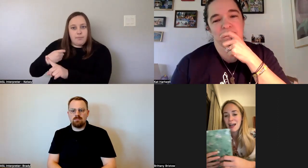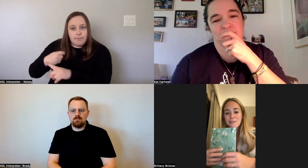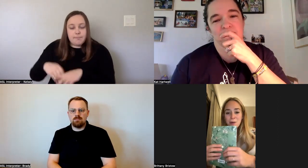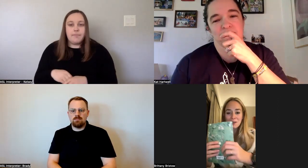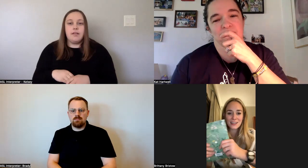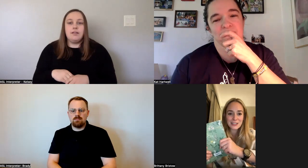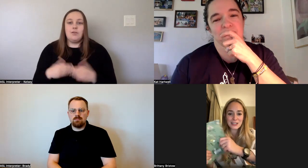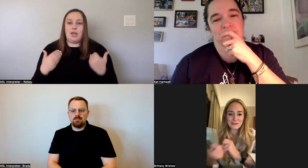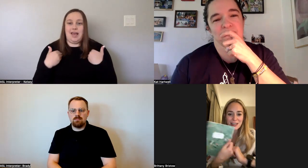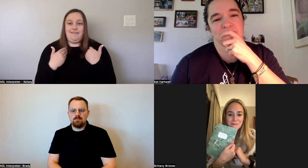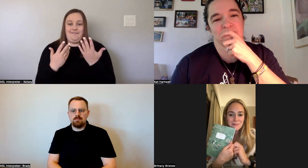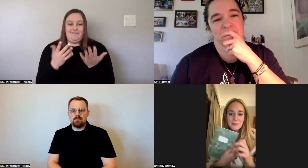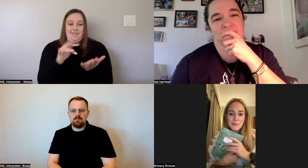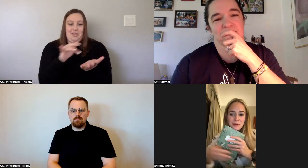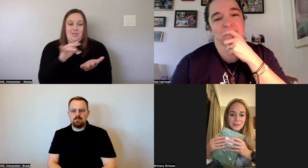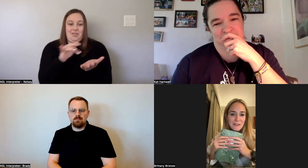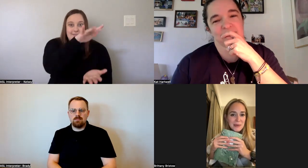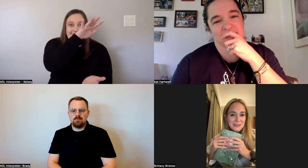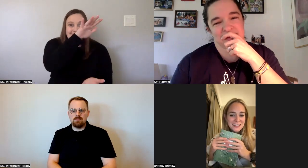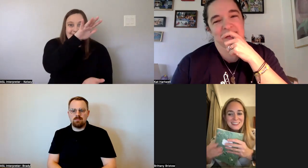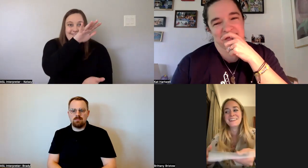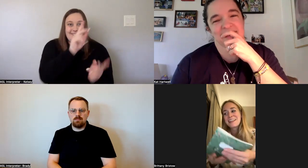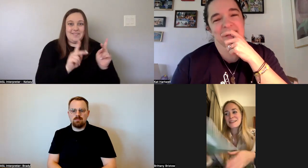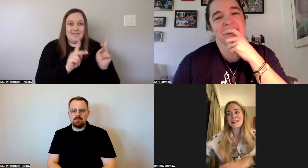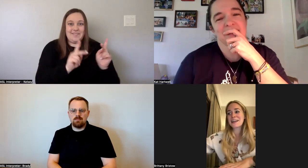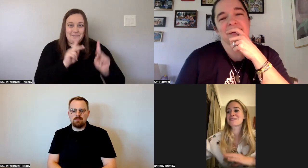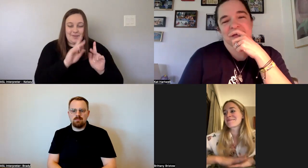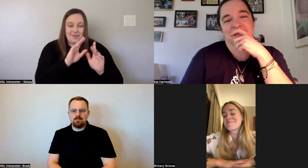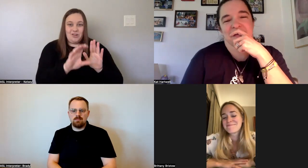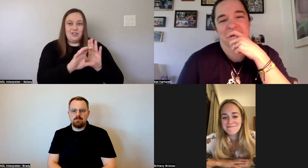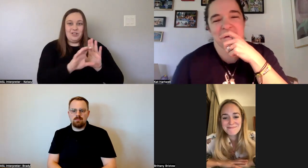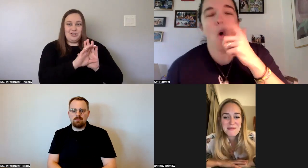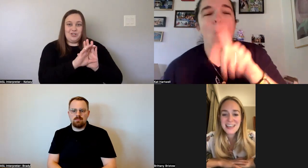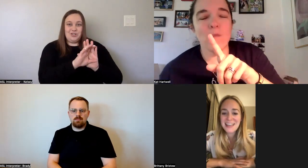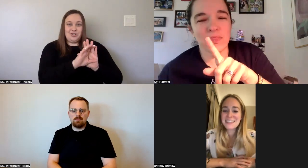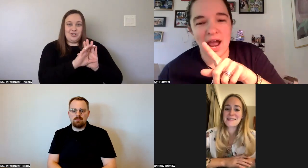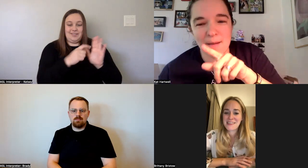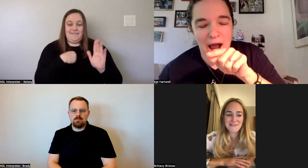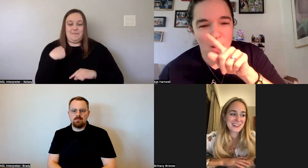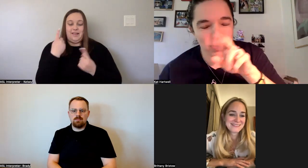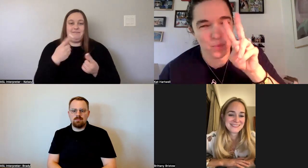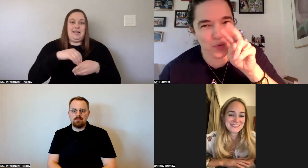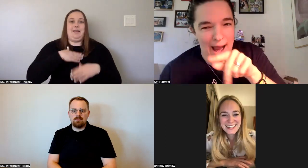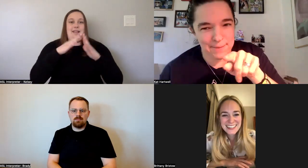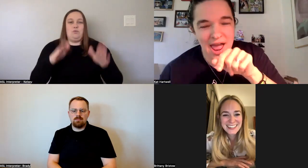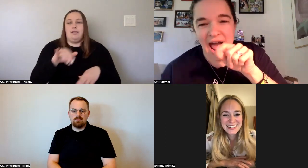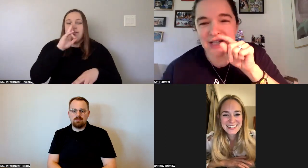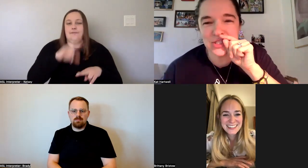And so I have a whole collection of like the people that I've been in my house. Maybe that's something fun.